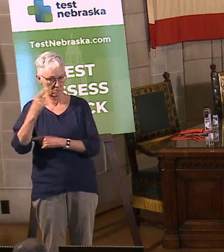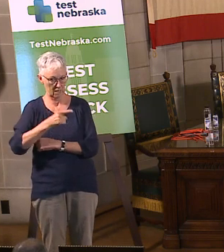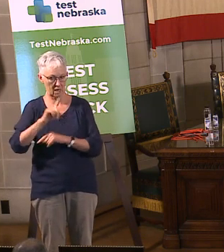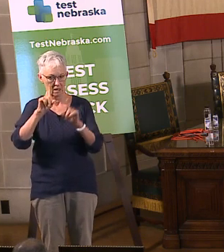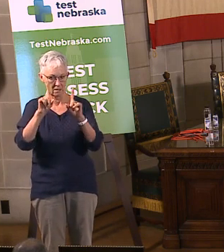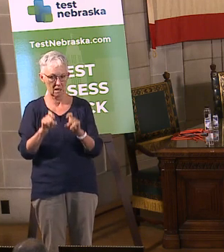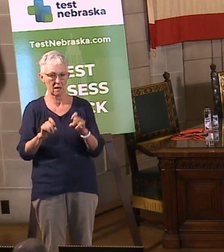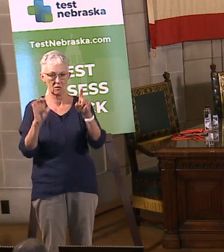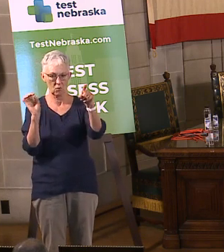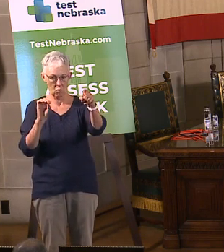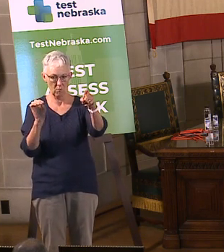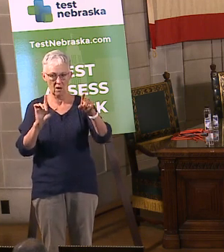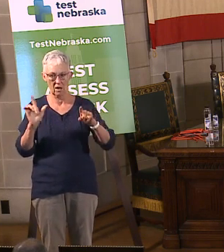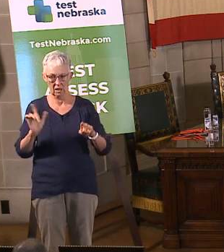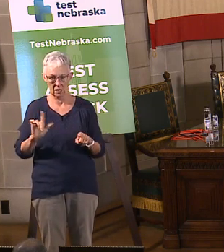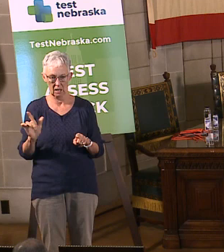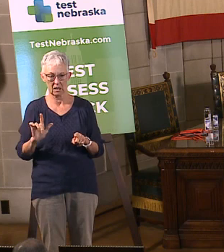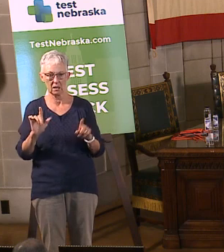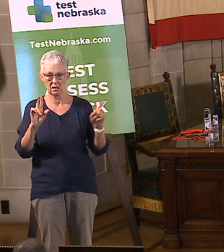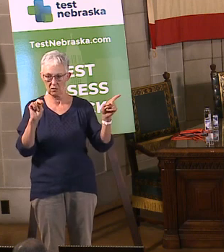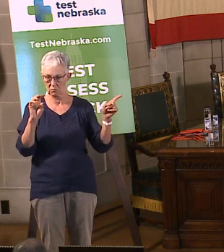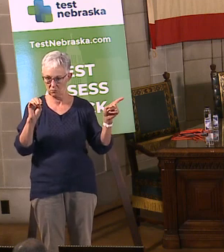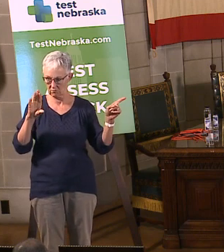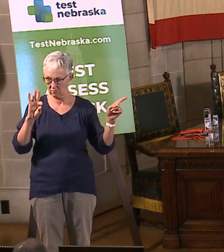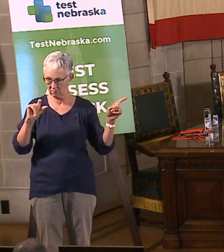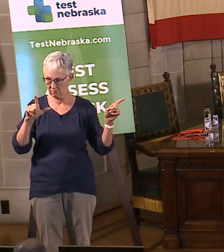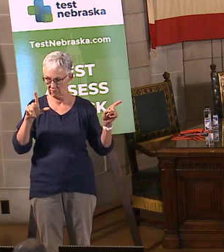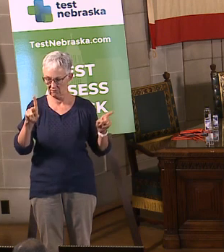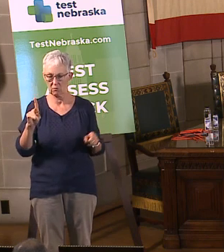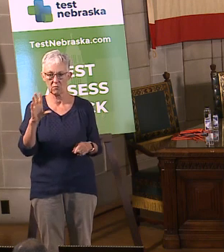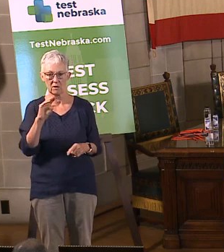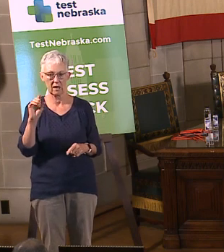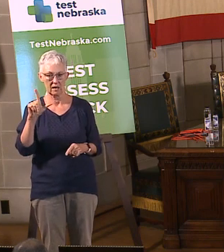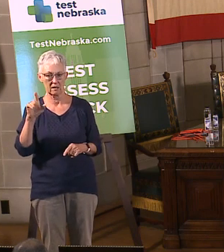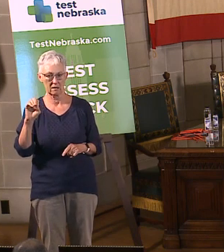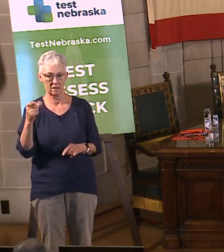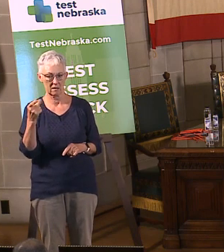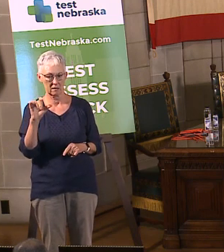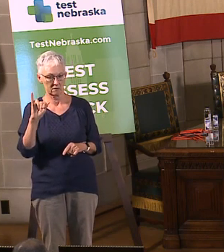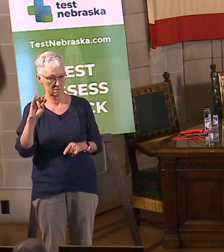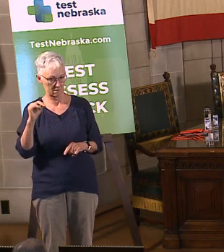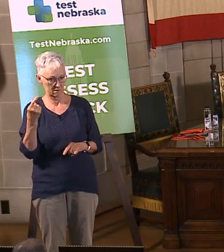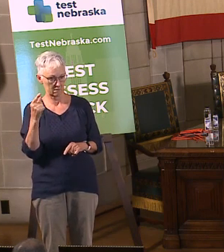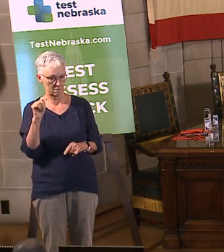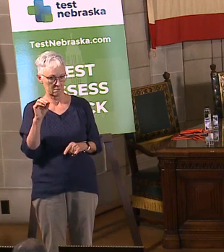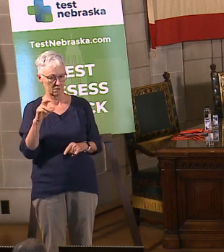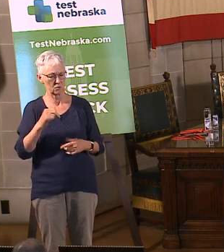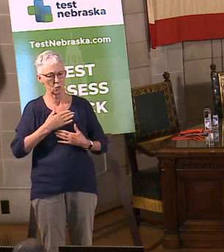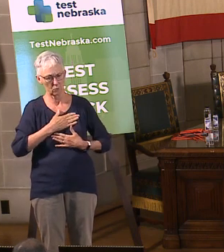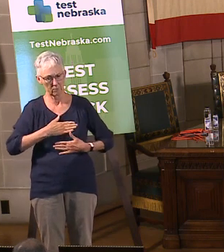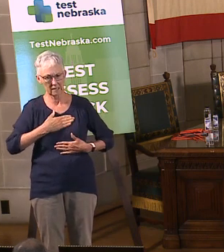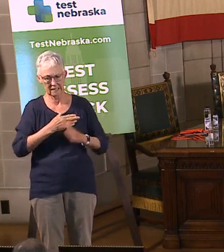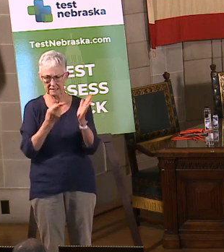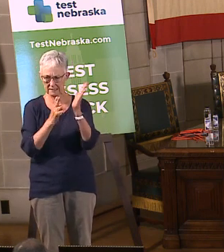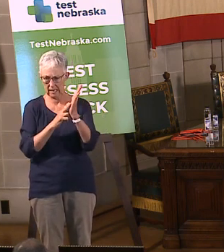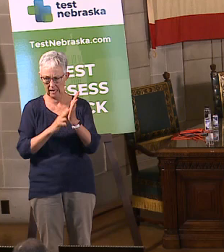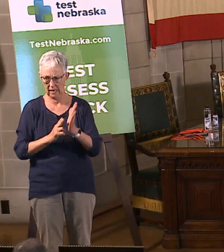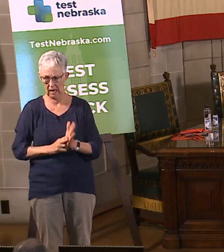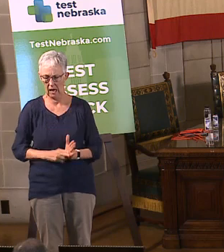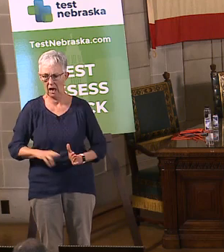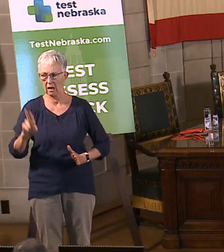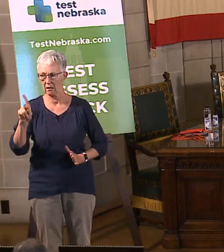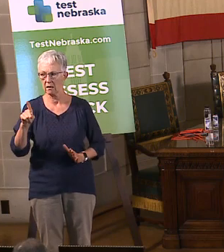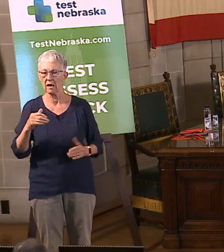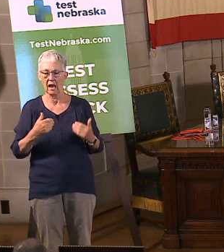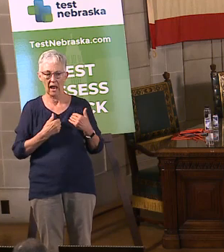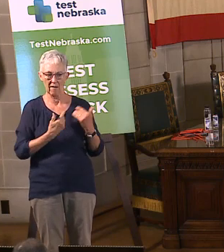So we've got teams out there, 4 mobile teams right now that are out there testing people, so please sign up. Again, there's wait lists on these things,